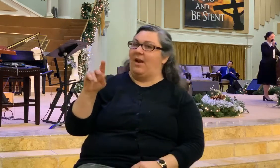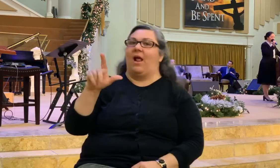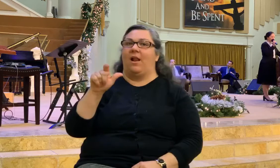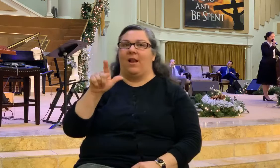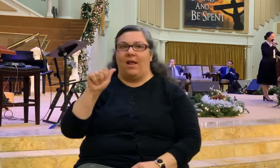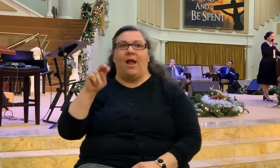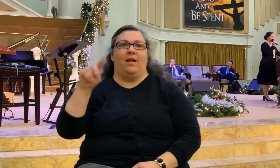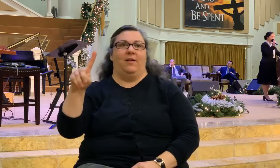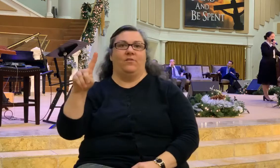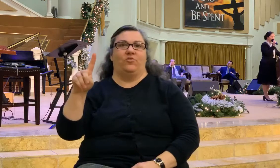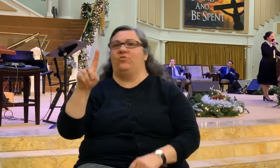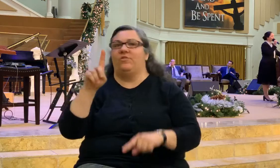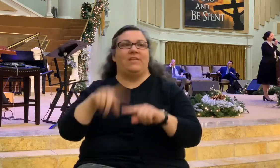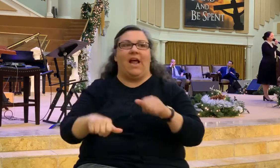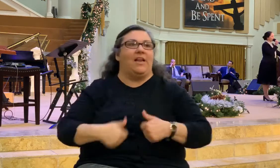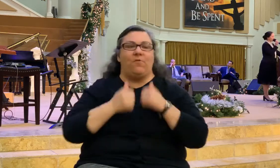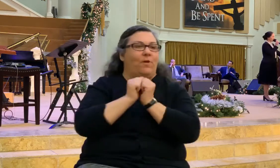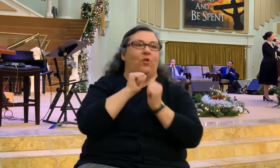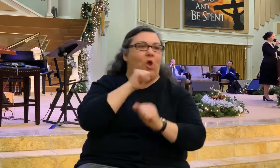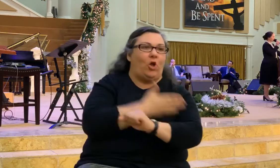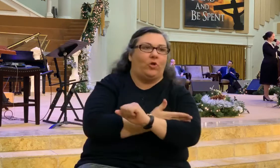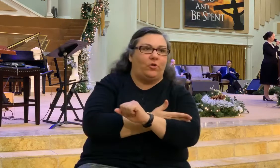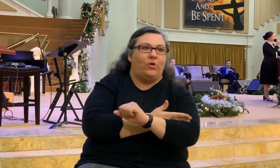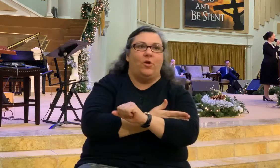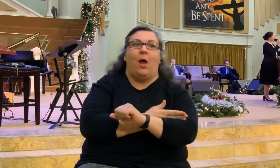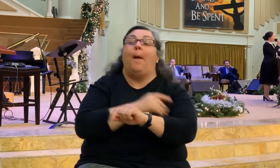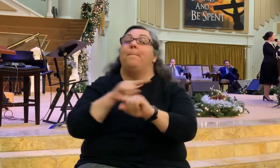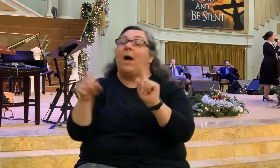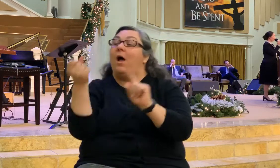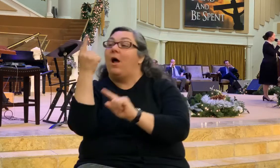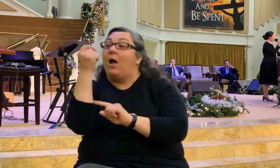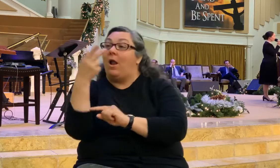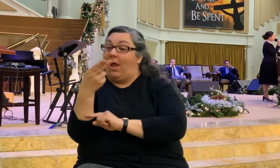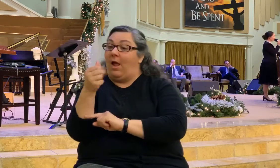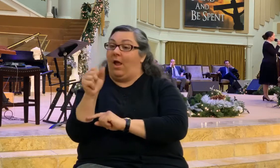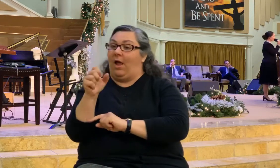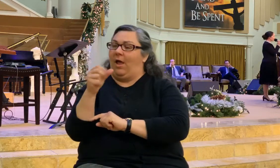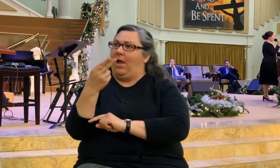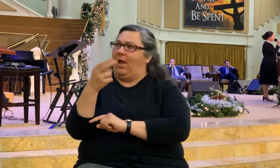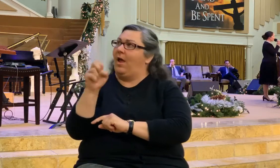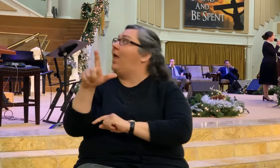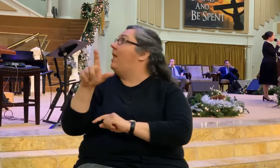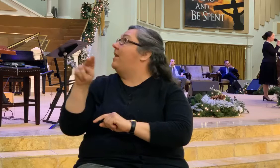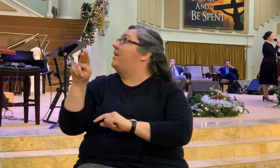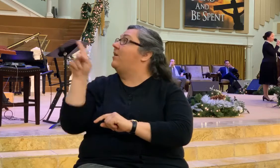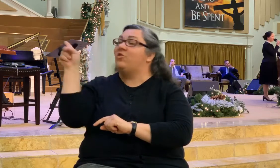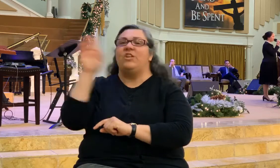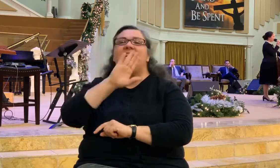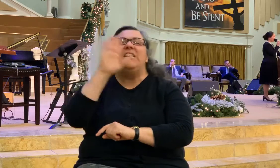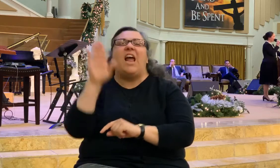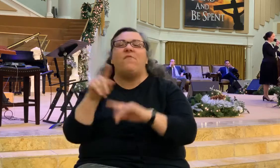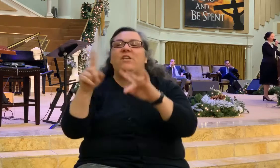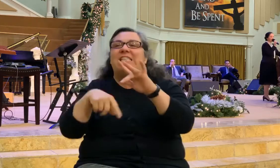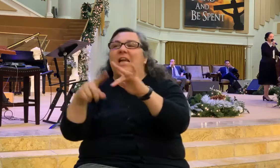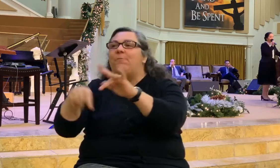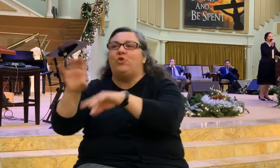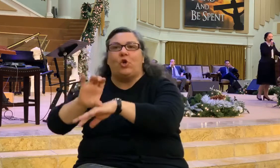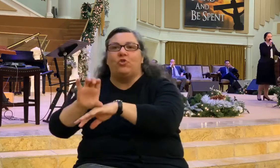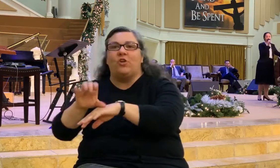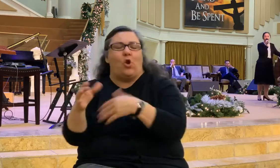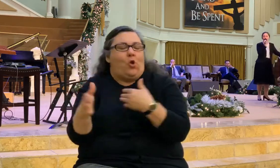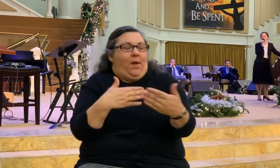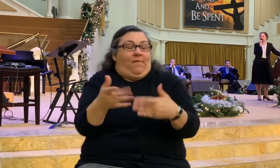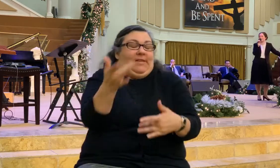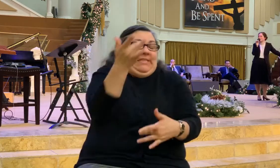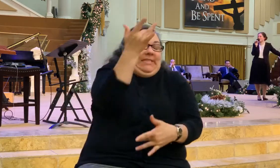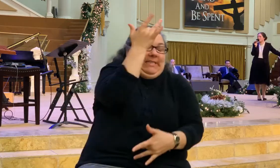with her sister. And Helen never misses church. She has not missed one service. It doesn't matter if she's sick. It doesn't matter